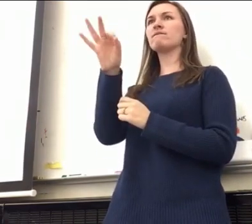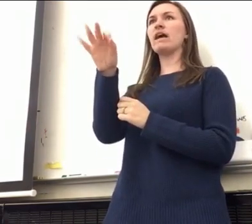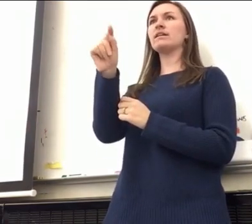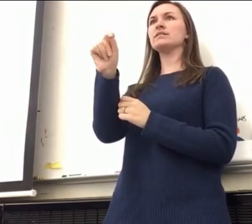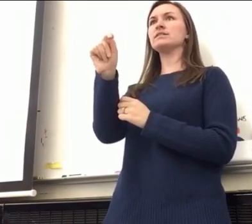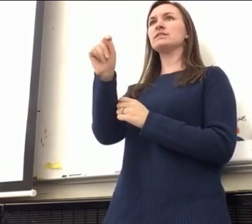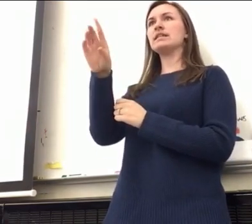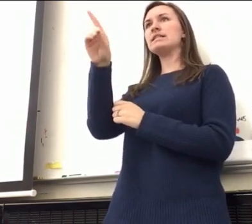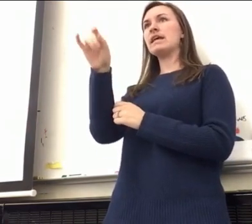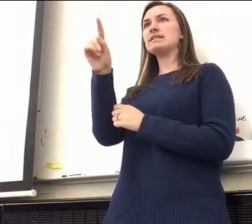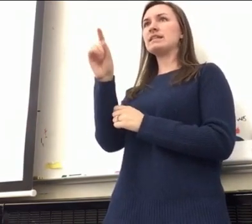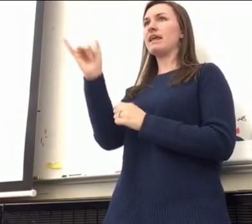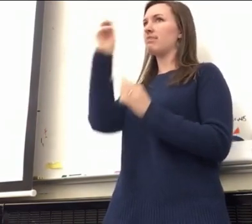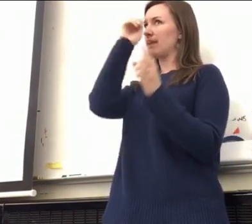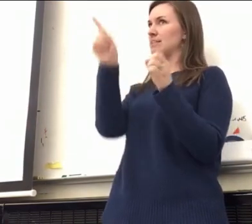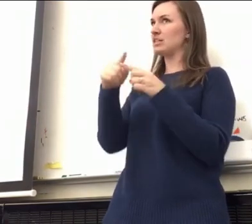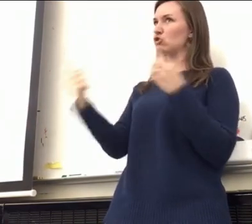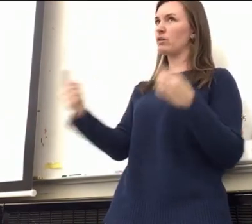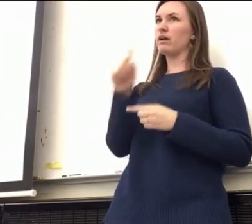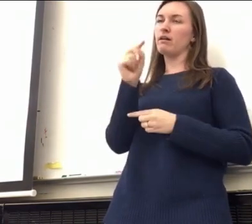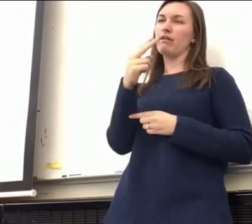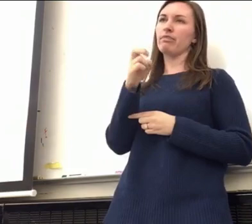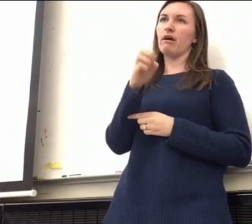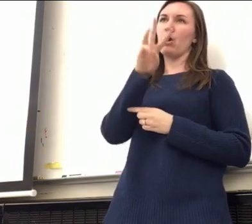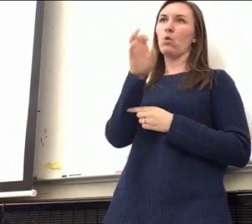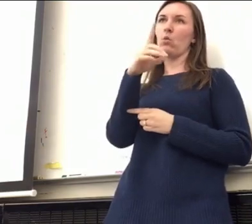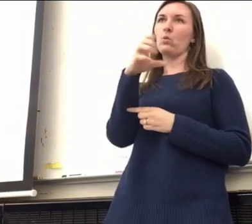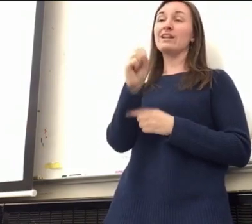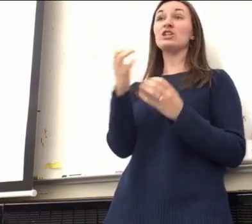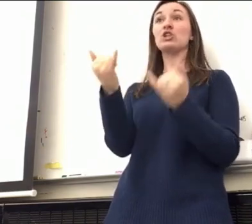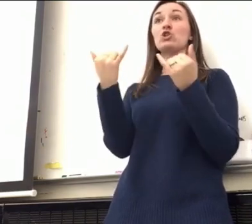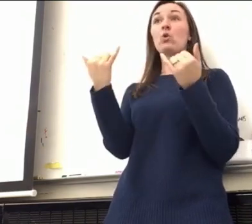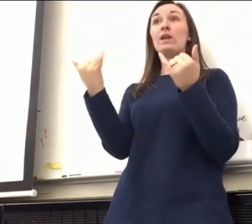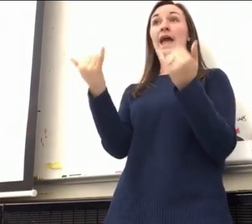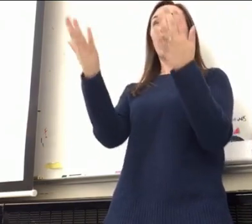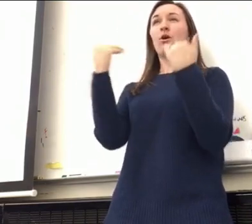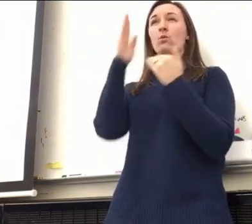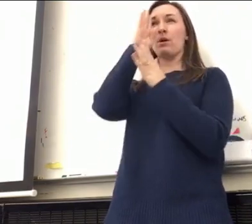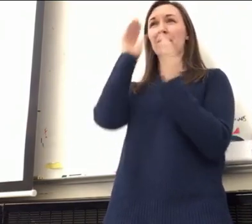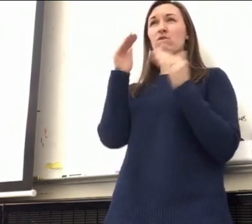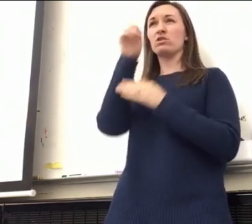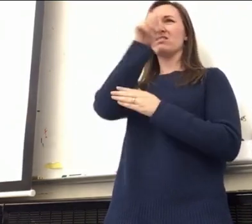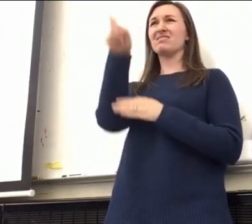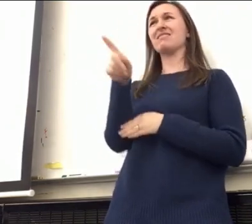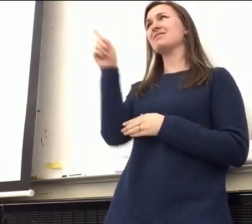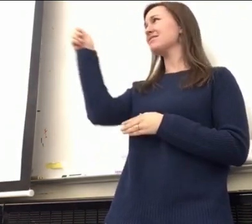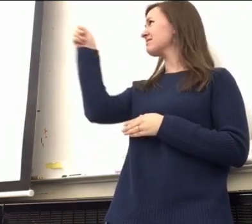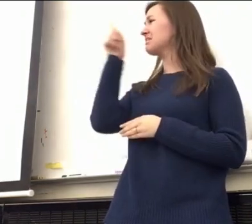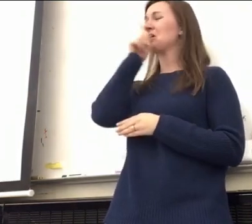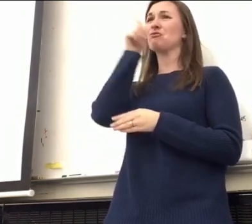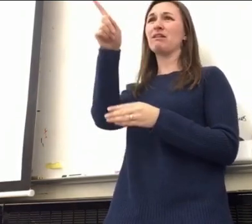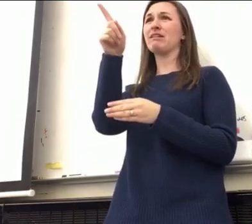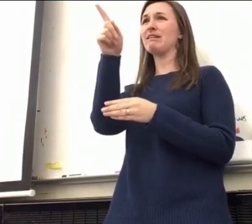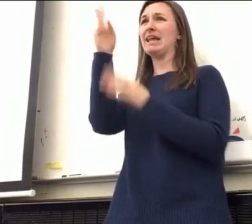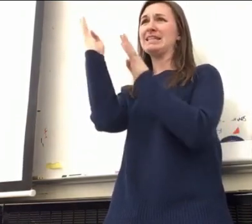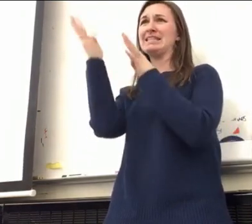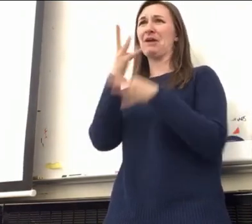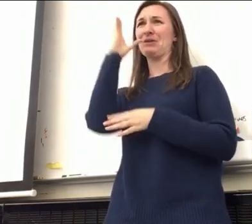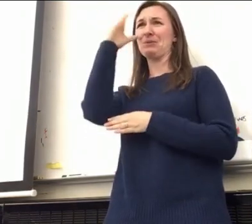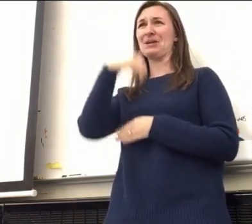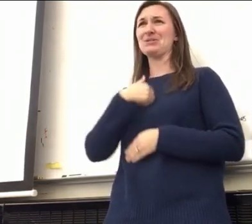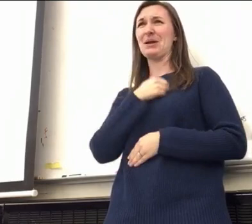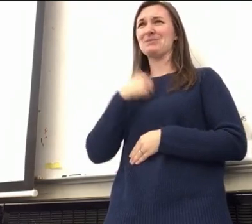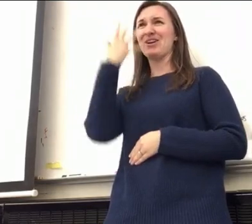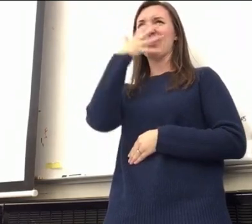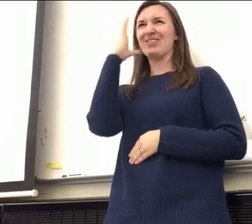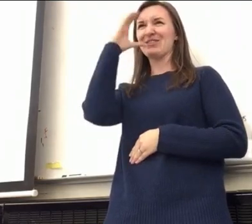to be about Texas, which it downloaded really weird, so I apologize that it looks kind of strange. But we're going to talk